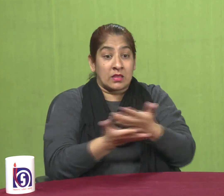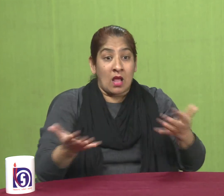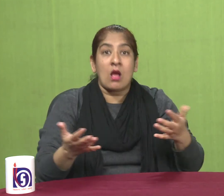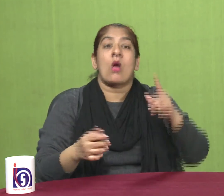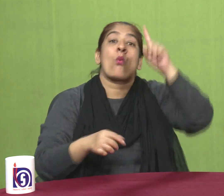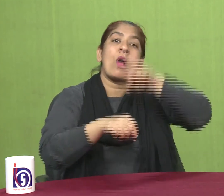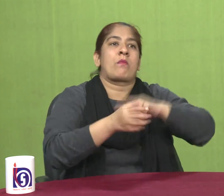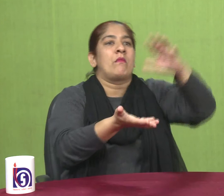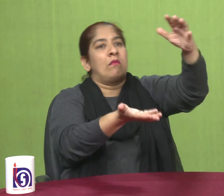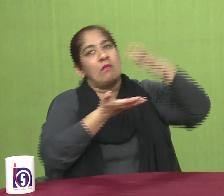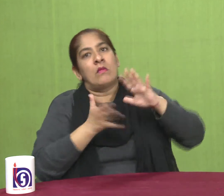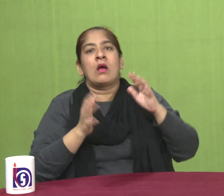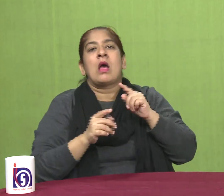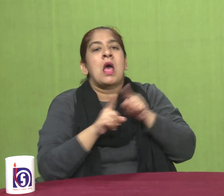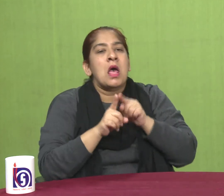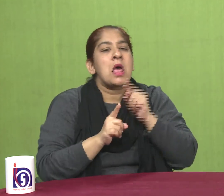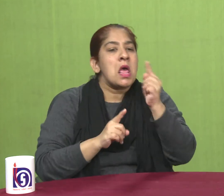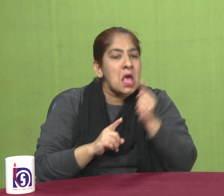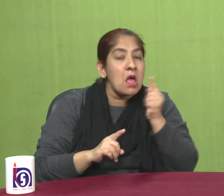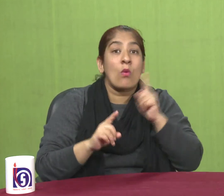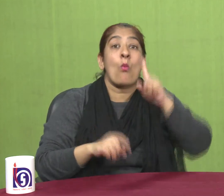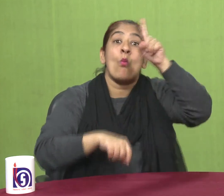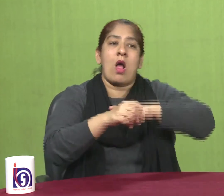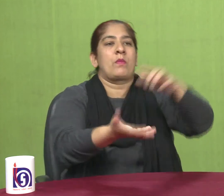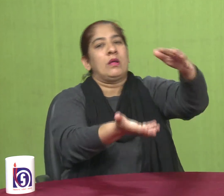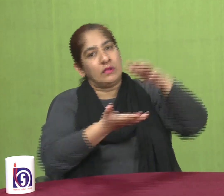goods cleared in one lot.